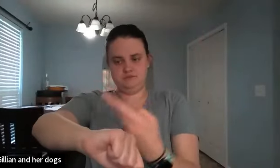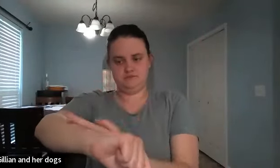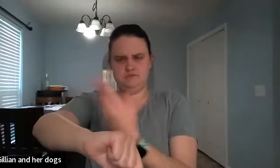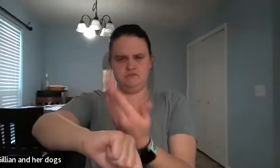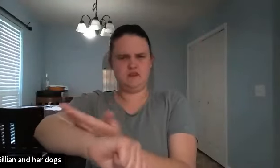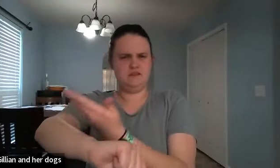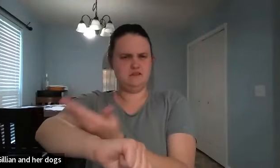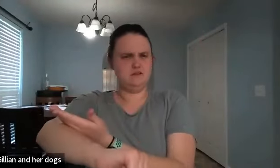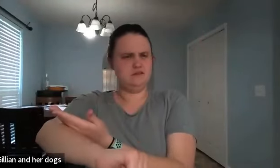I think.